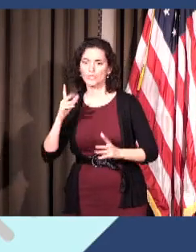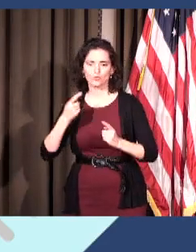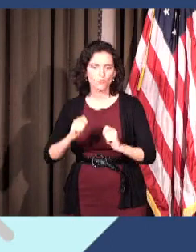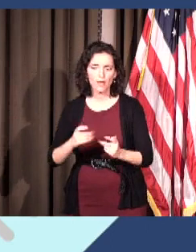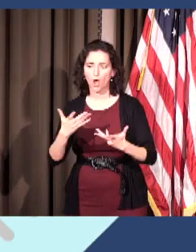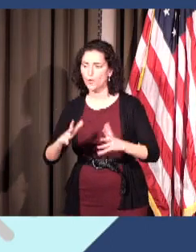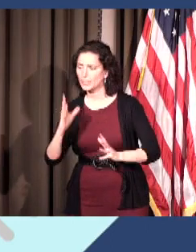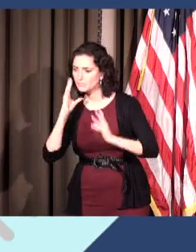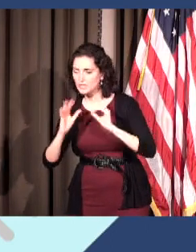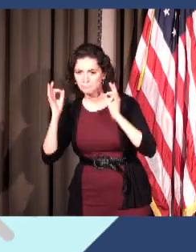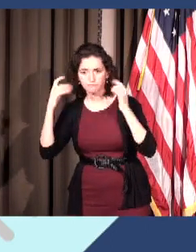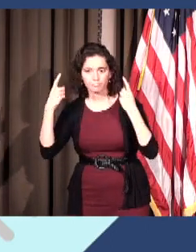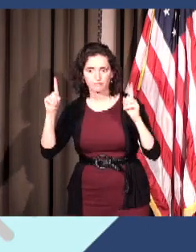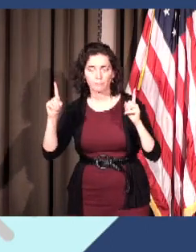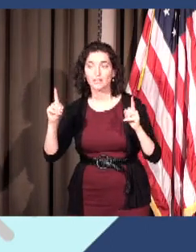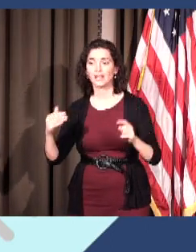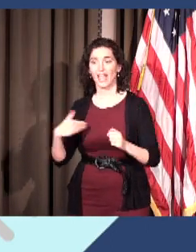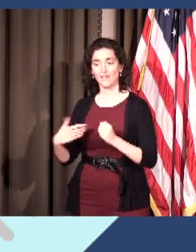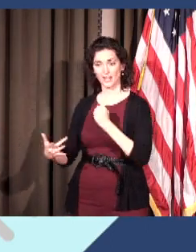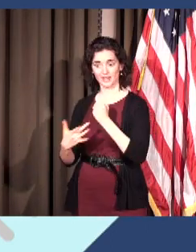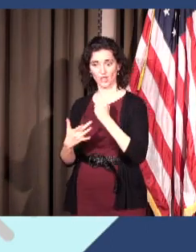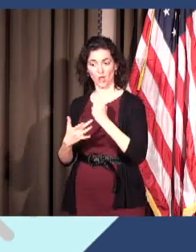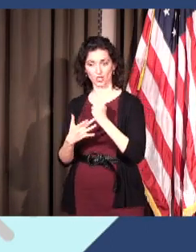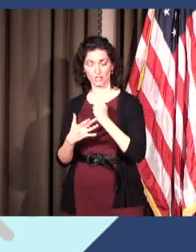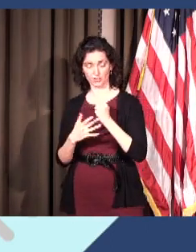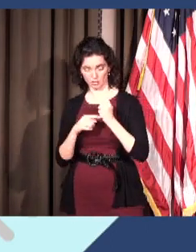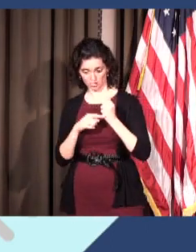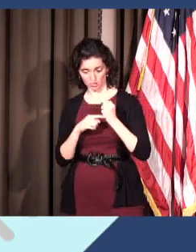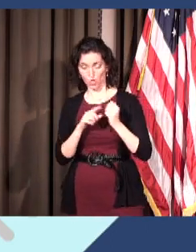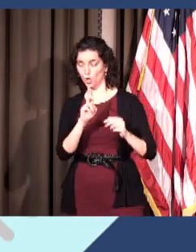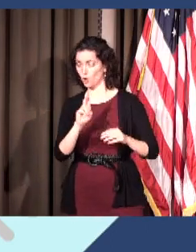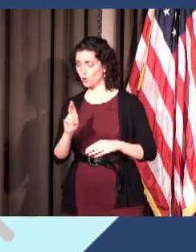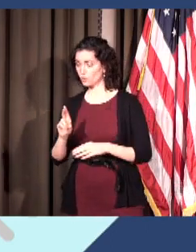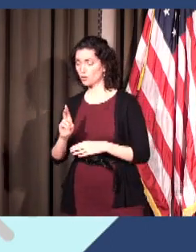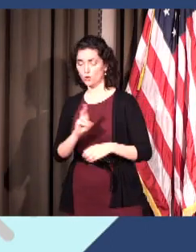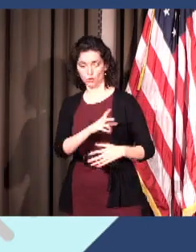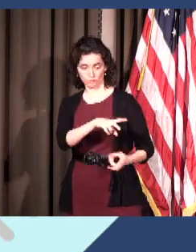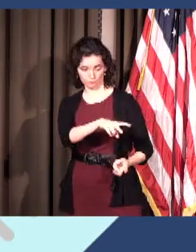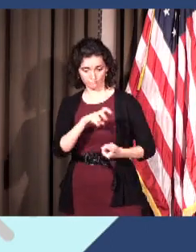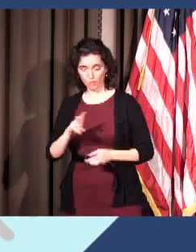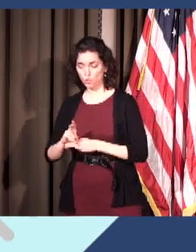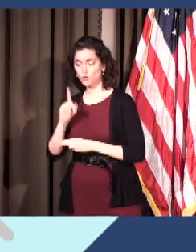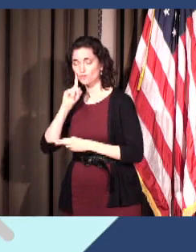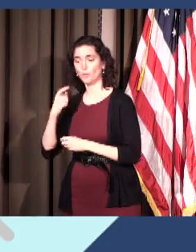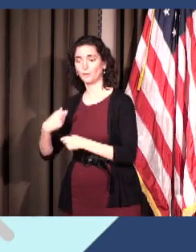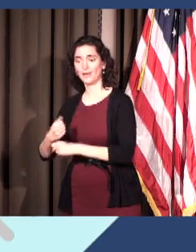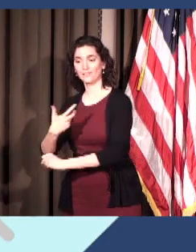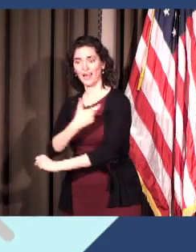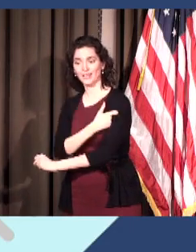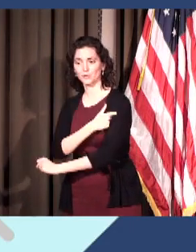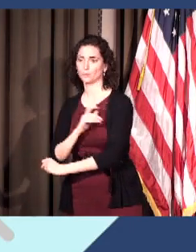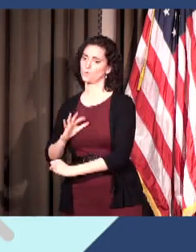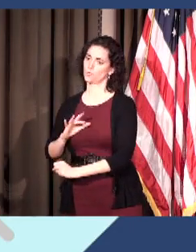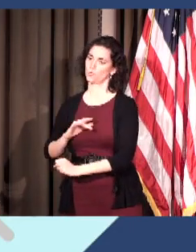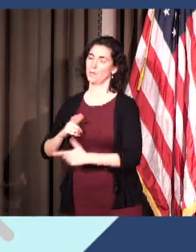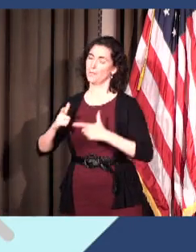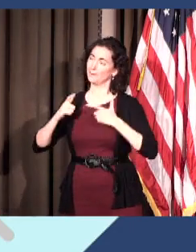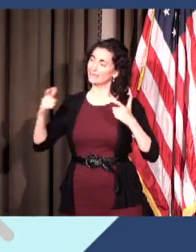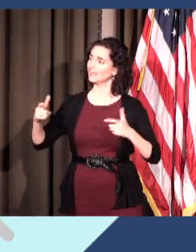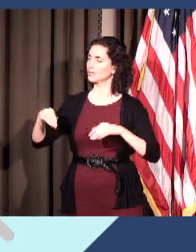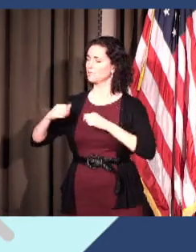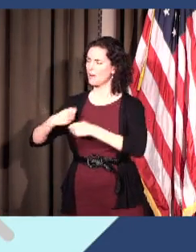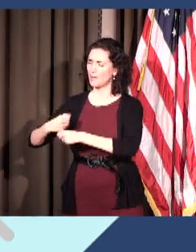that, having the technology available to use that in a vaccine of this scale, that's an exciting new development. But the platform